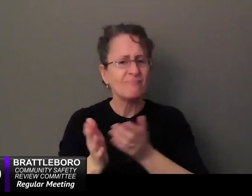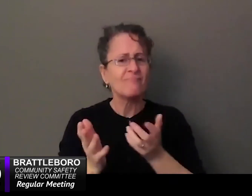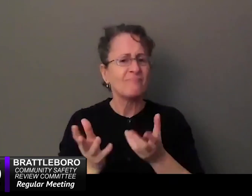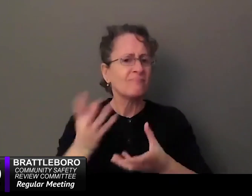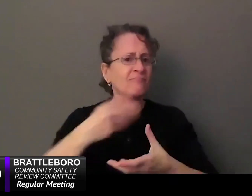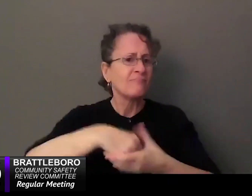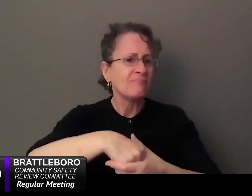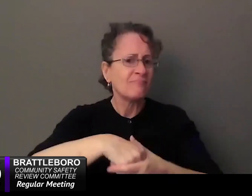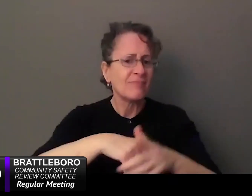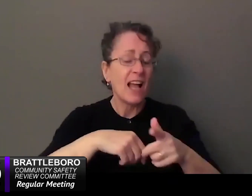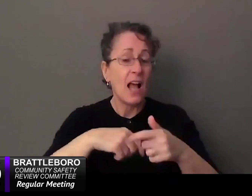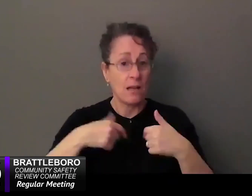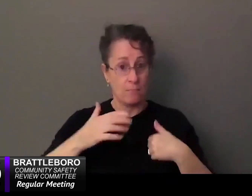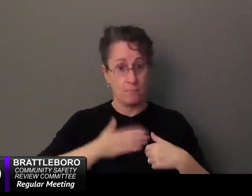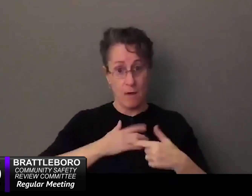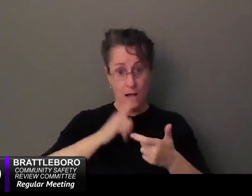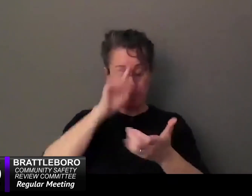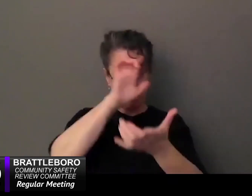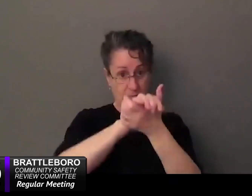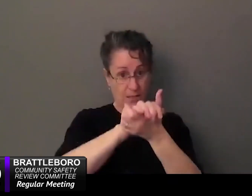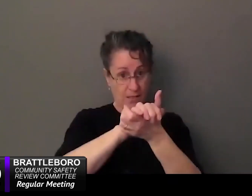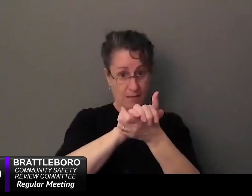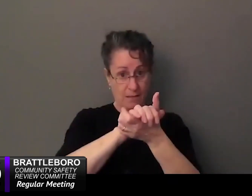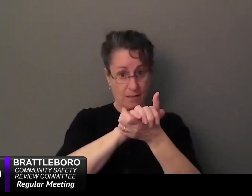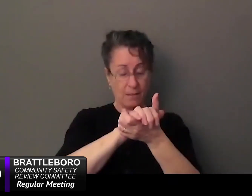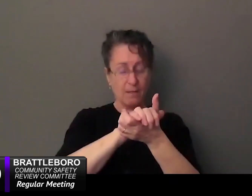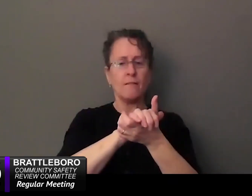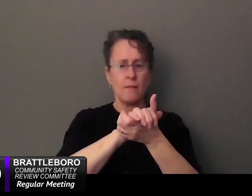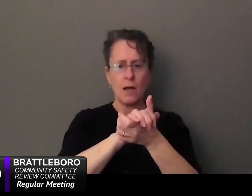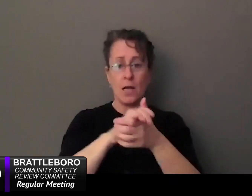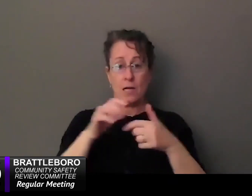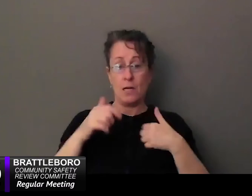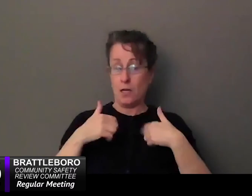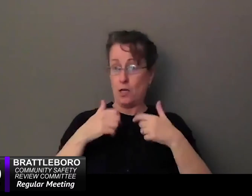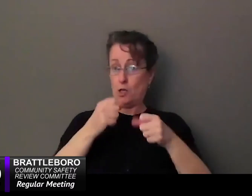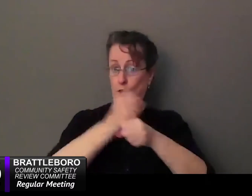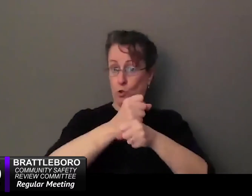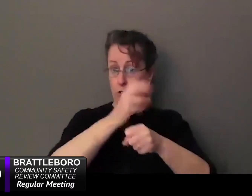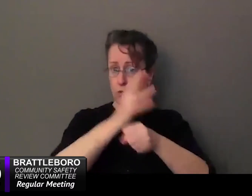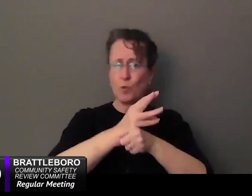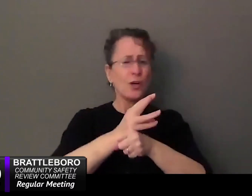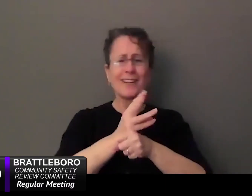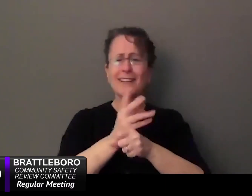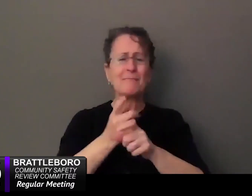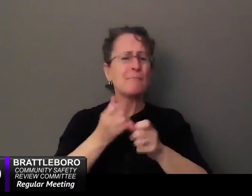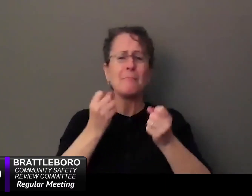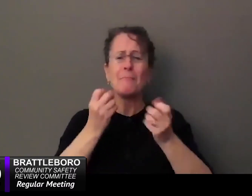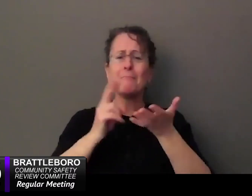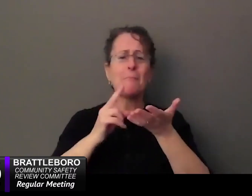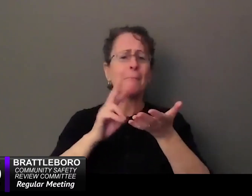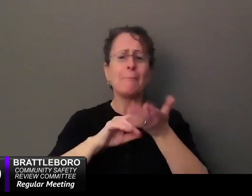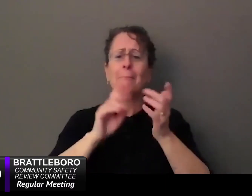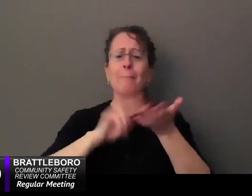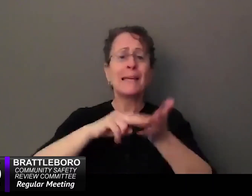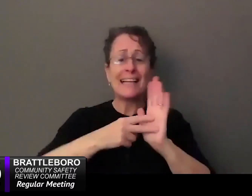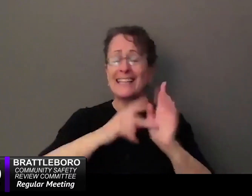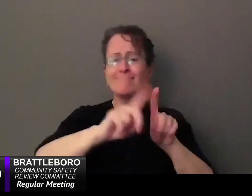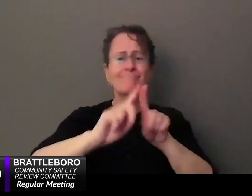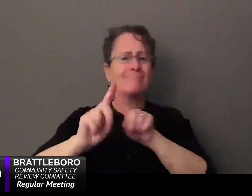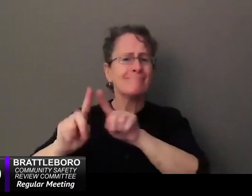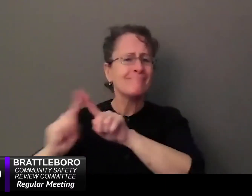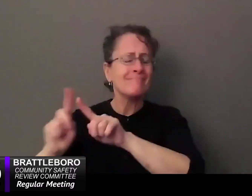personally have the philosophy that social work has to happen on multiple levels simultaneously in order to